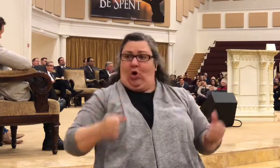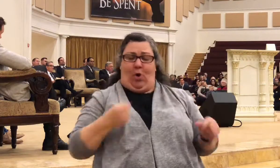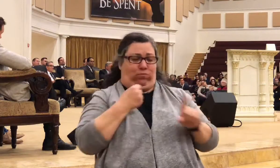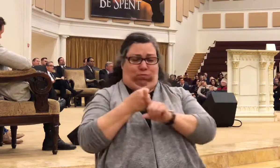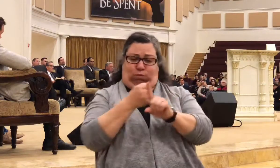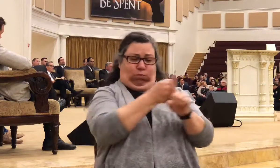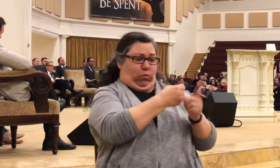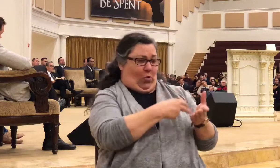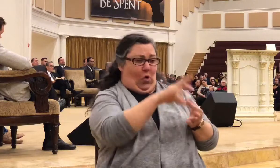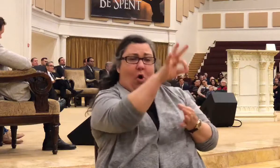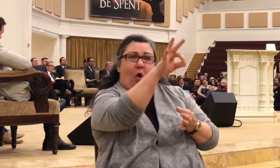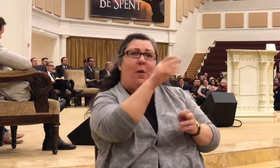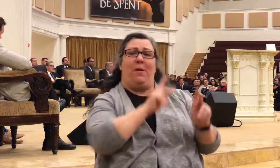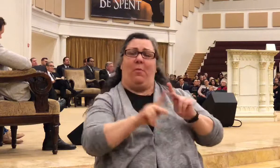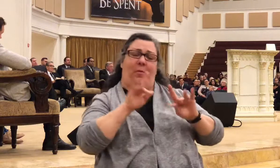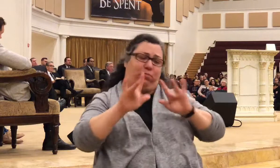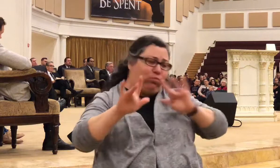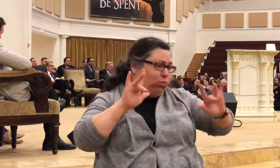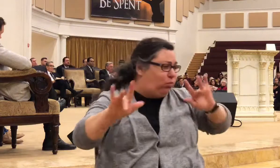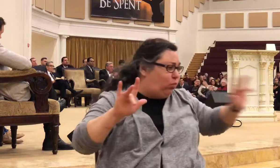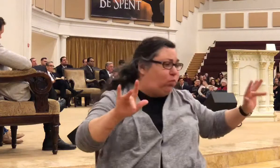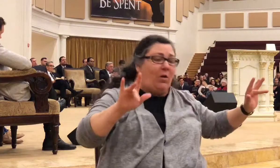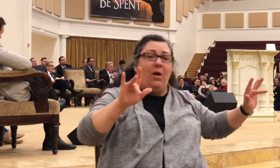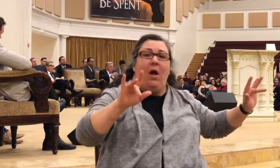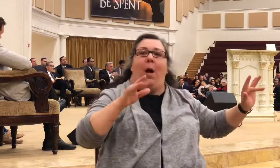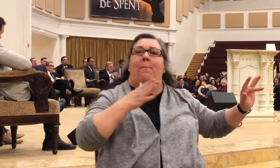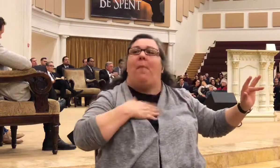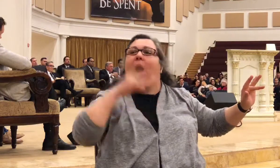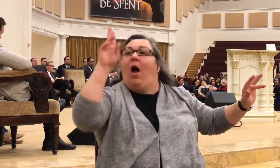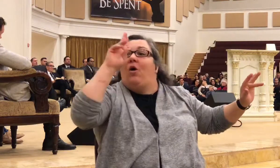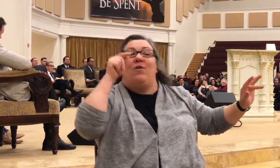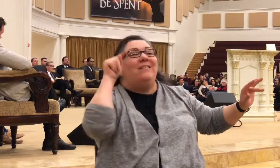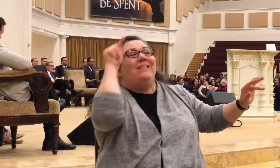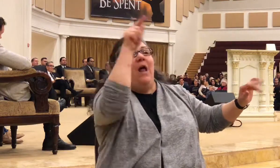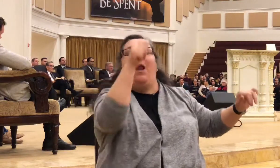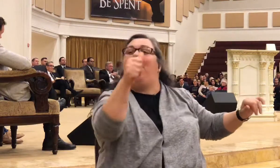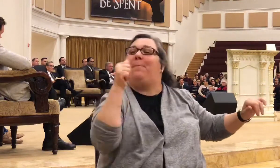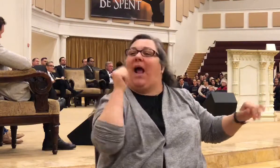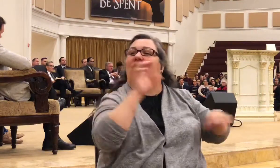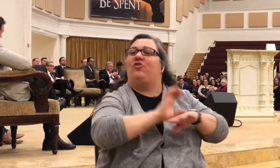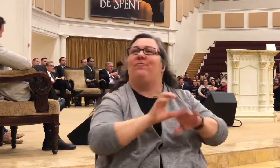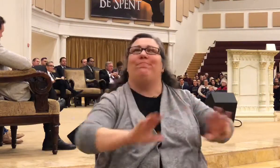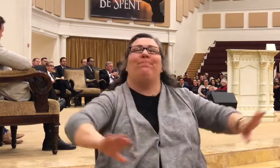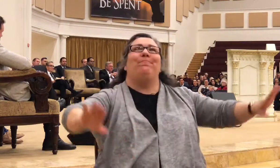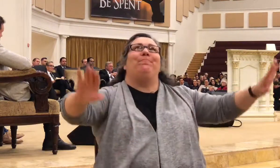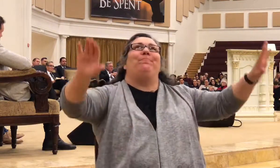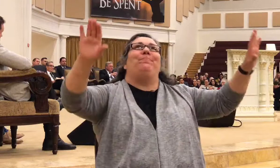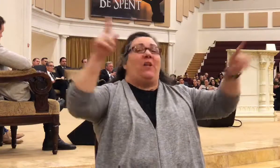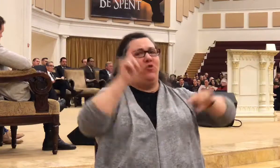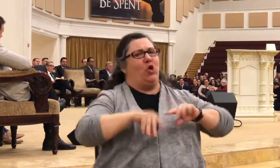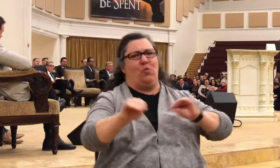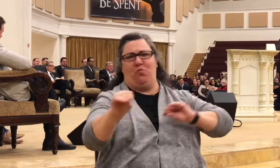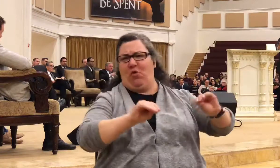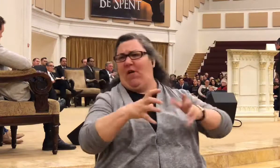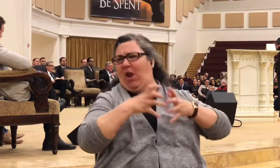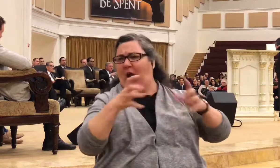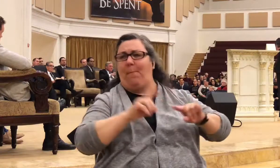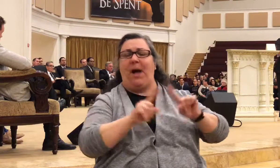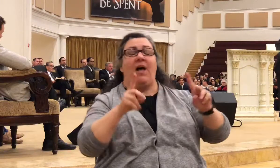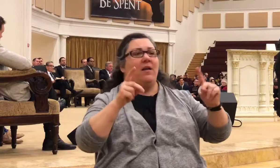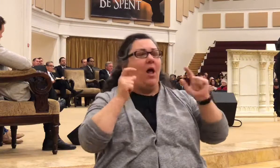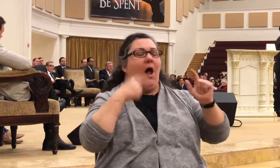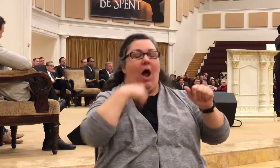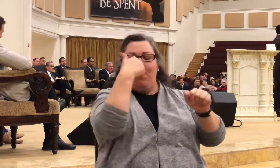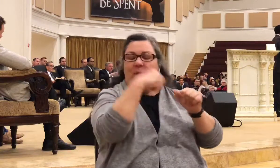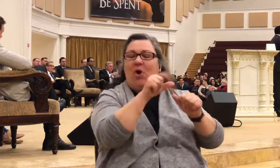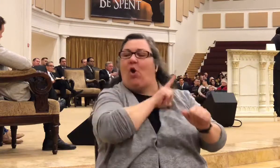Ghost, and being touched by God. All of a sudden, my uncle was in the back, and he had his hands lifted up, couldn't move around very much. And all of a sudden,